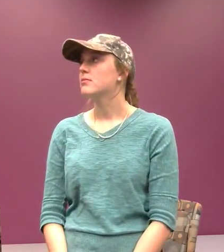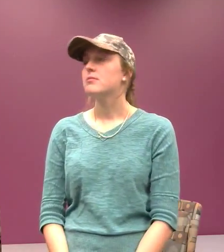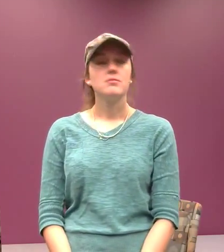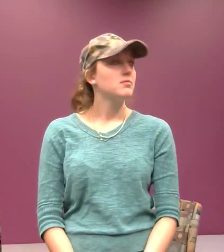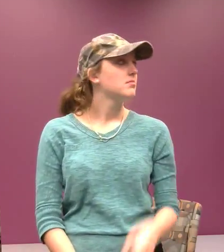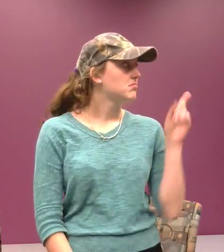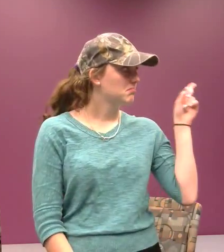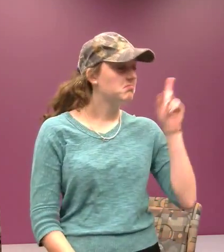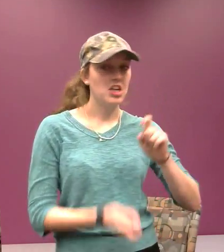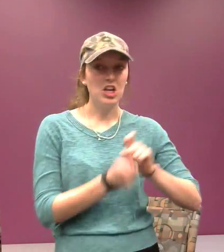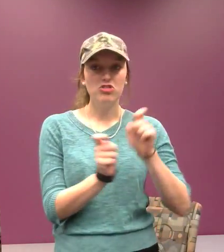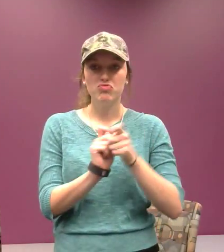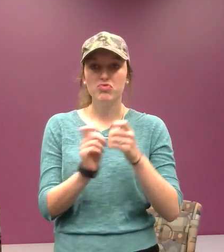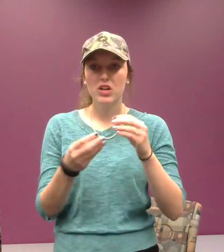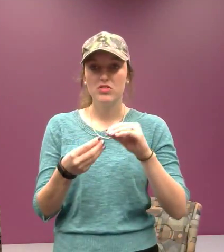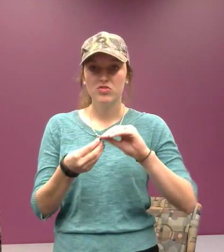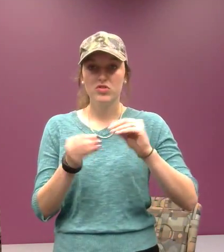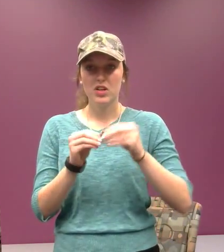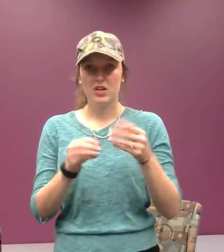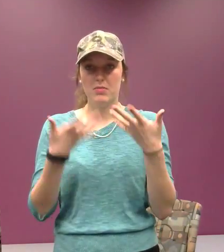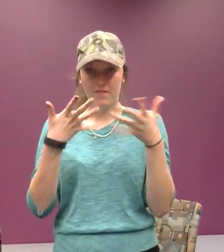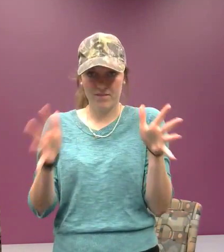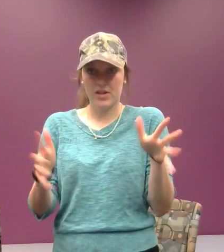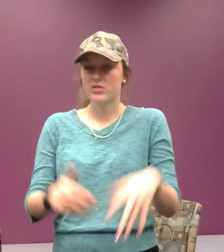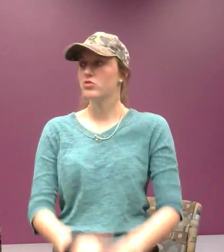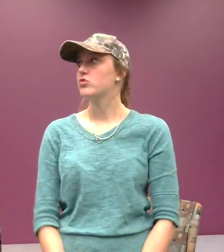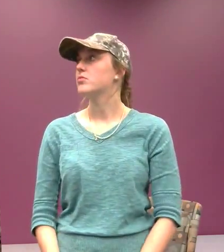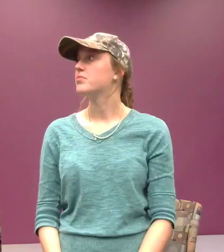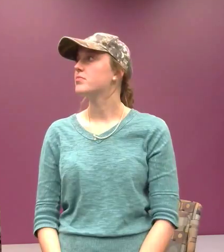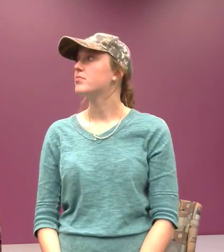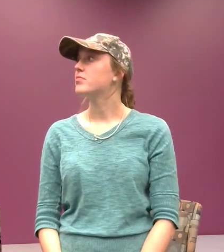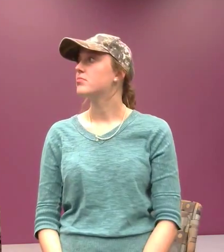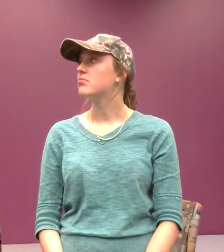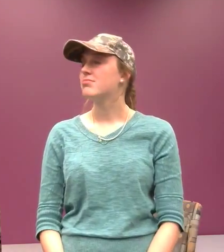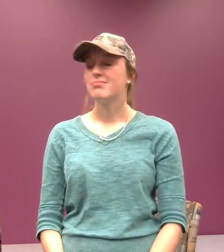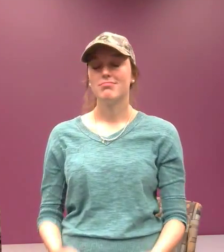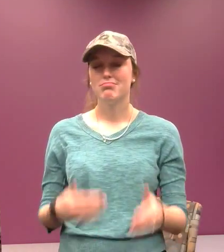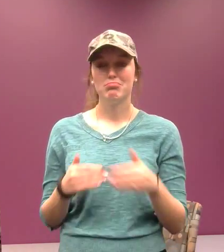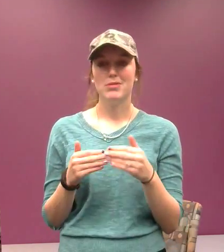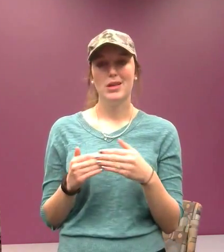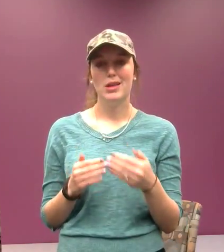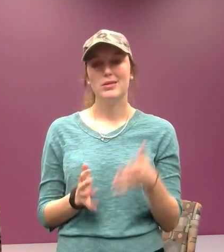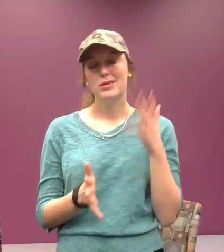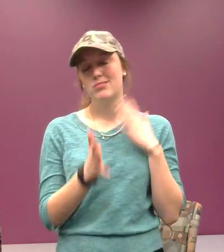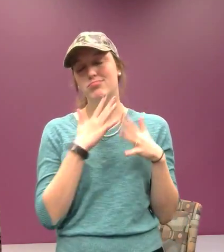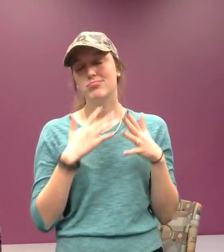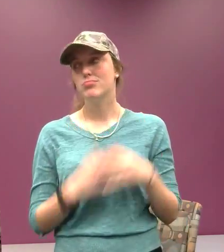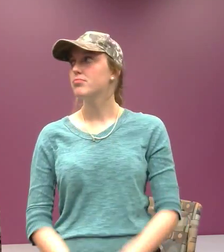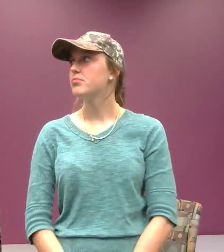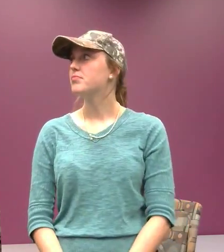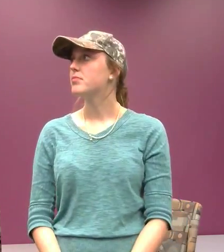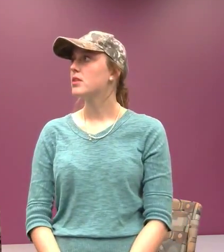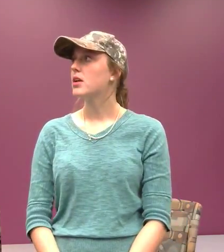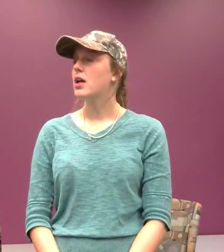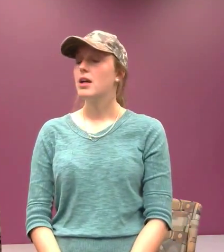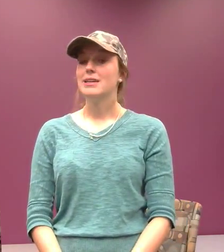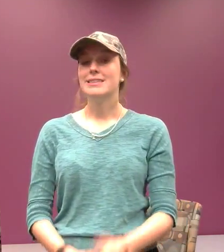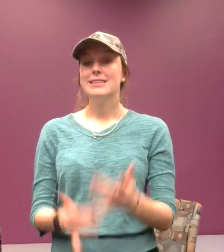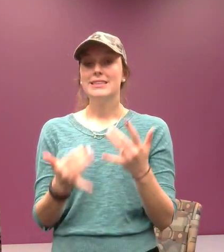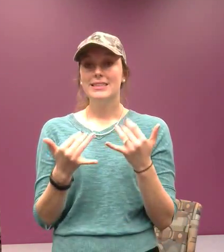So we got the numbers taken care of. That's not a big deal. We've done that in 2 or 3 examples. Now let's take care of these letters.